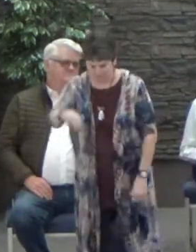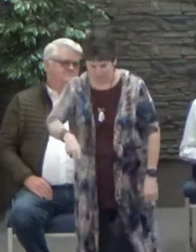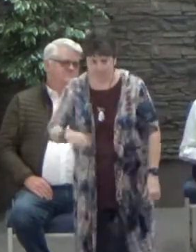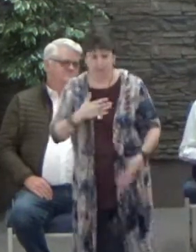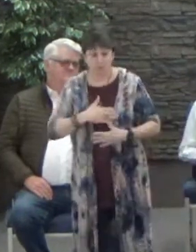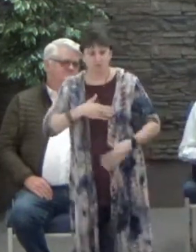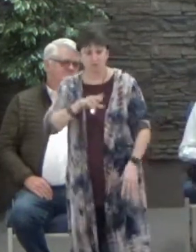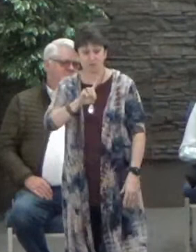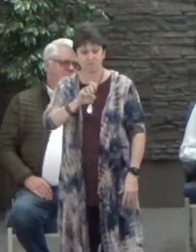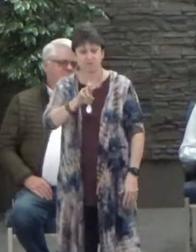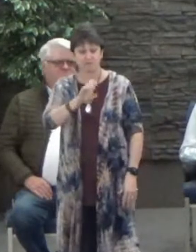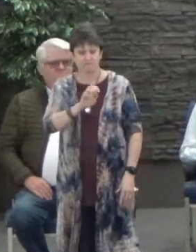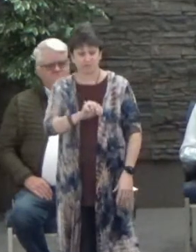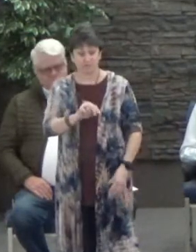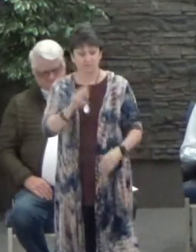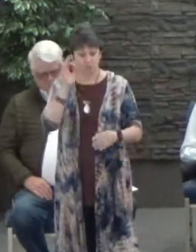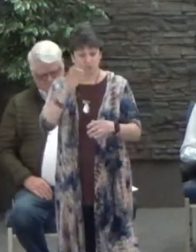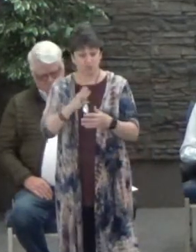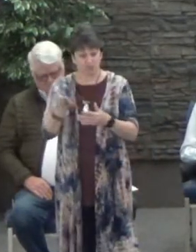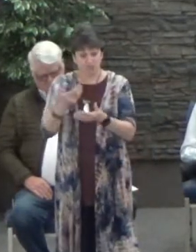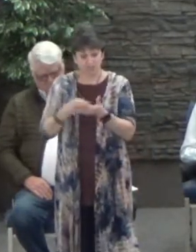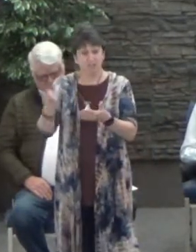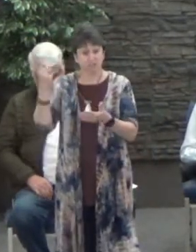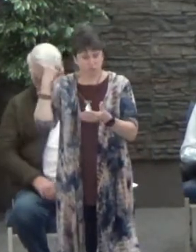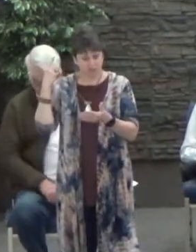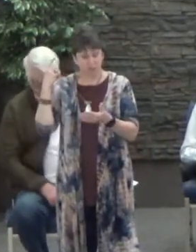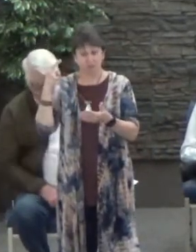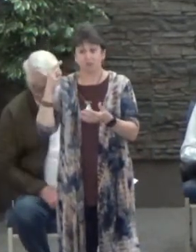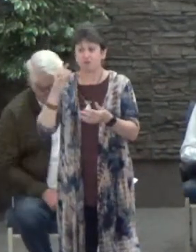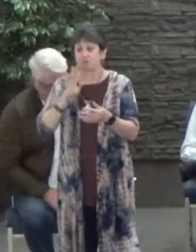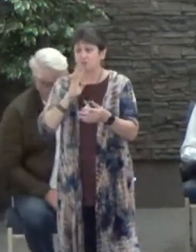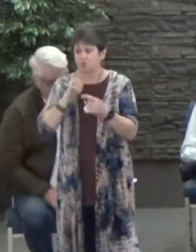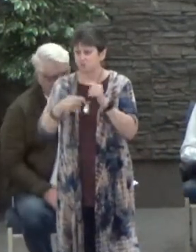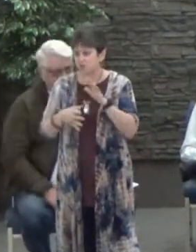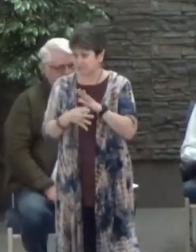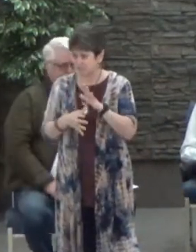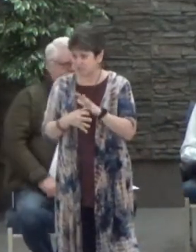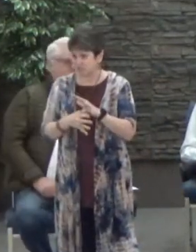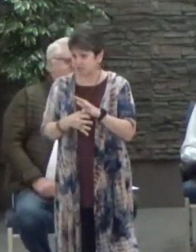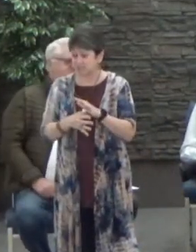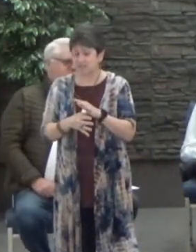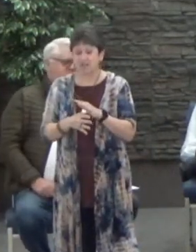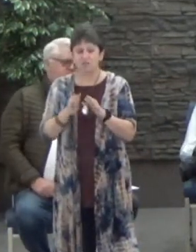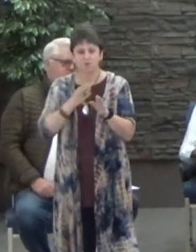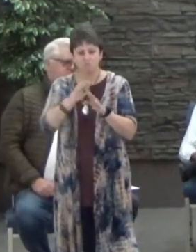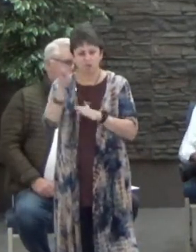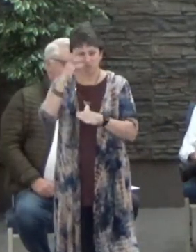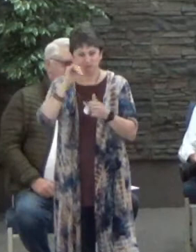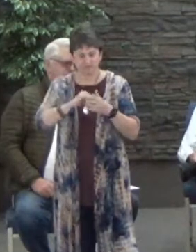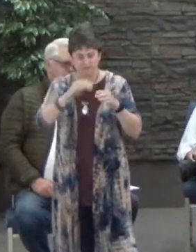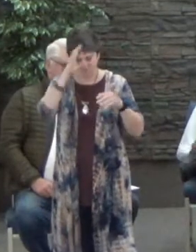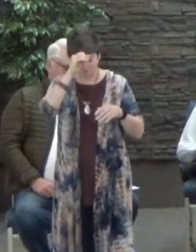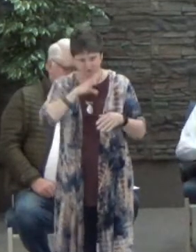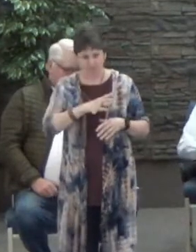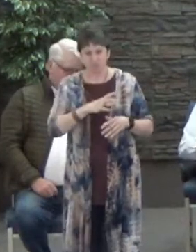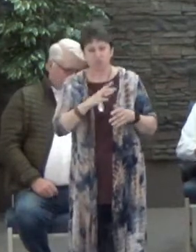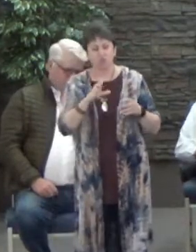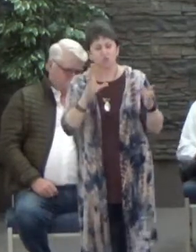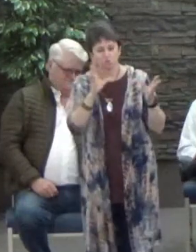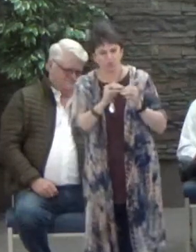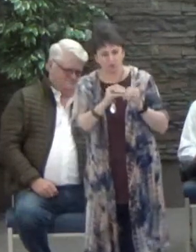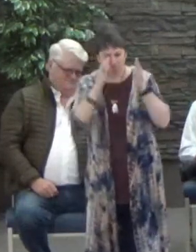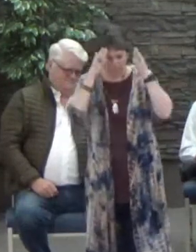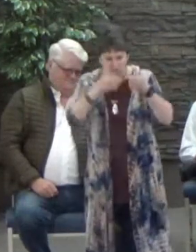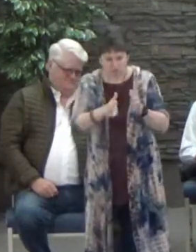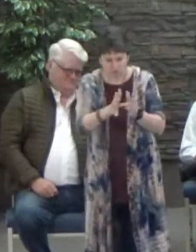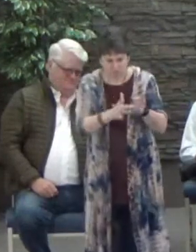appreciated Devin LeBay's message last week to our seniors. And the main reason this year's men's retreat focused on Jesus was